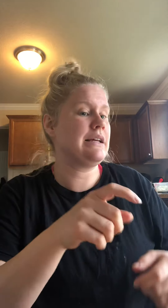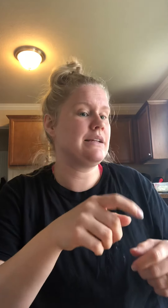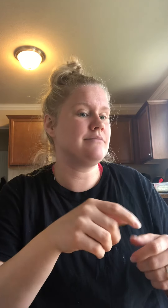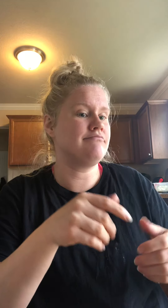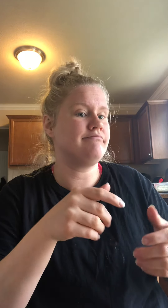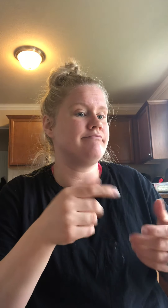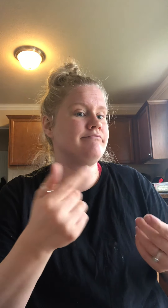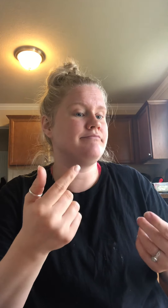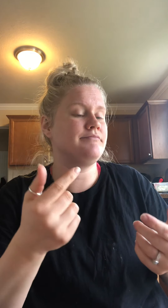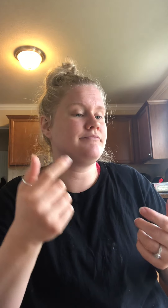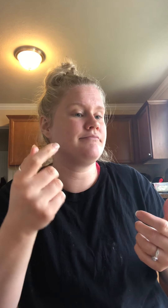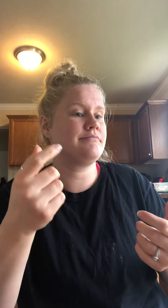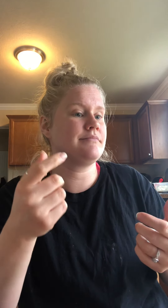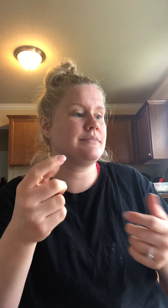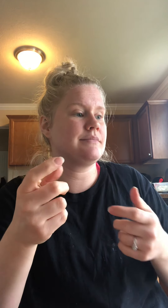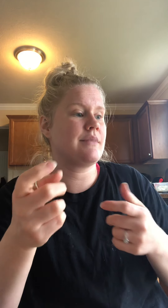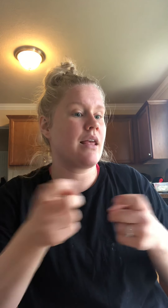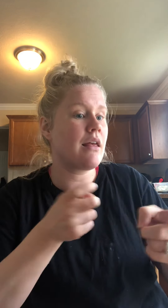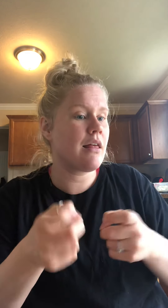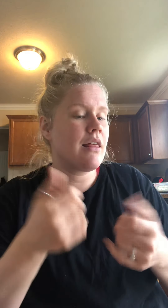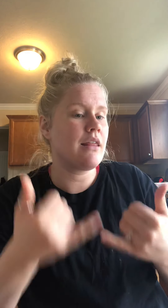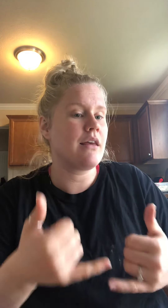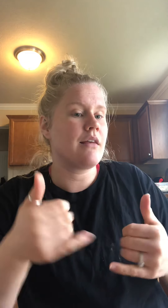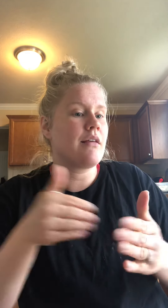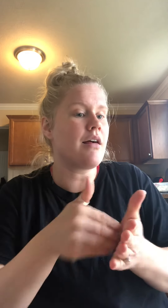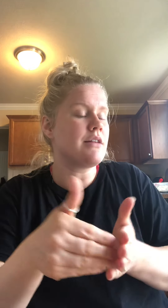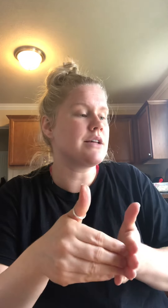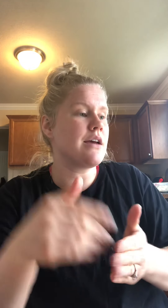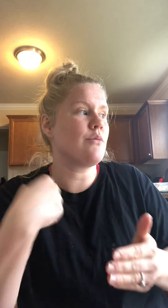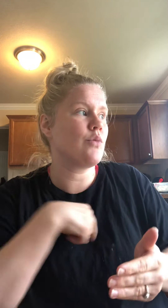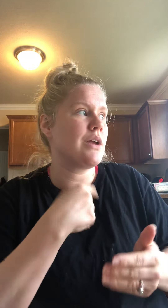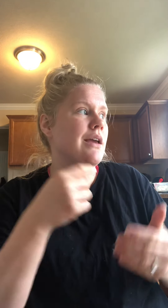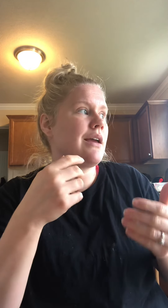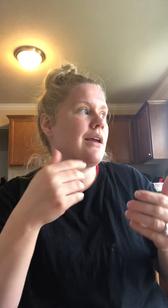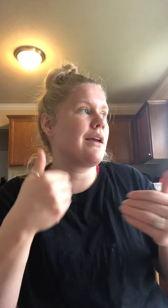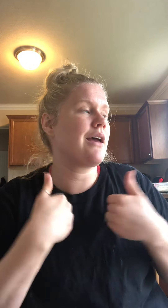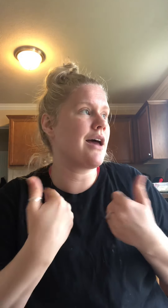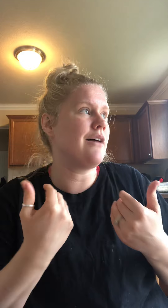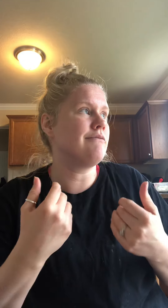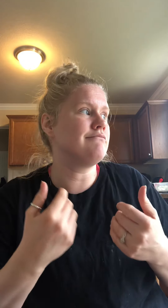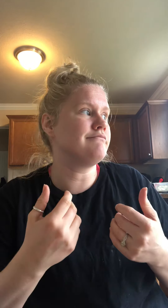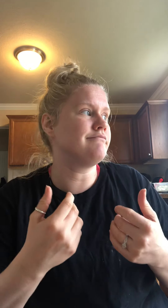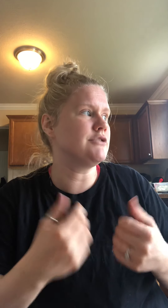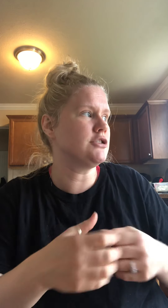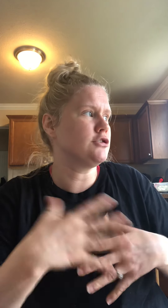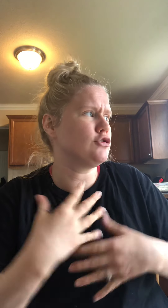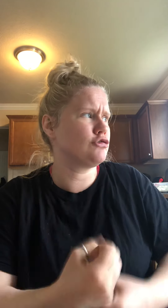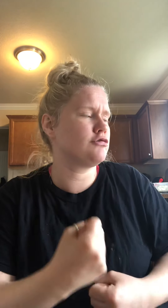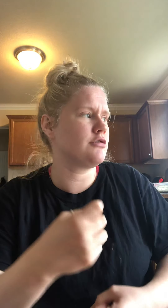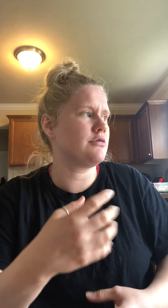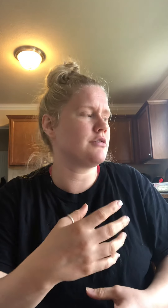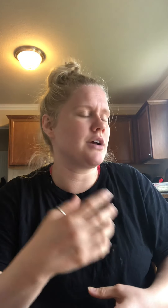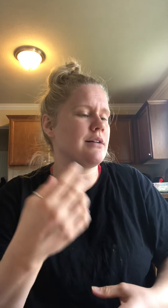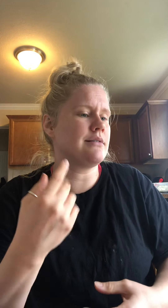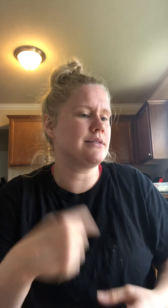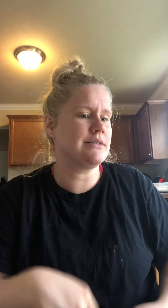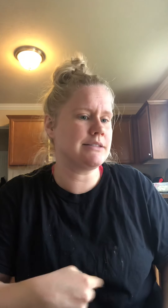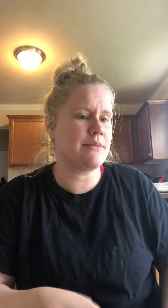strong stomachs. Mm-hmm. You still get this sound in languages like German and Dutch.